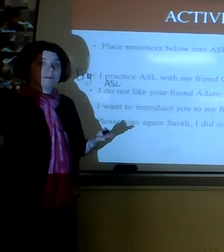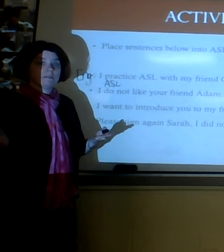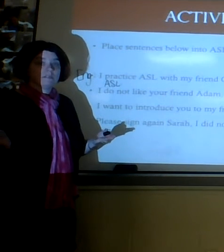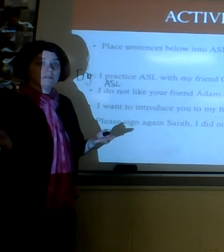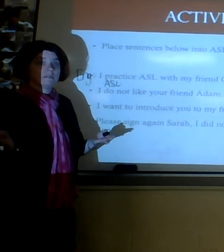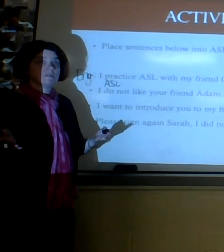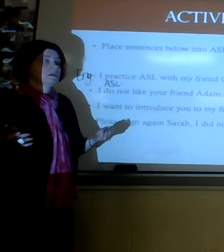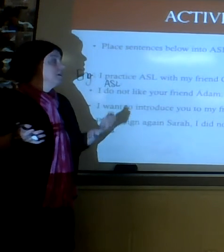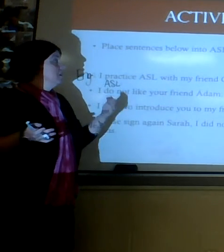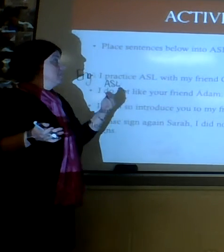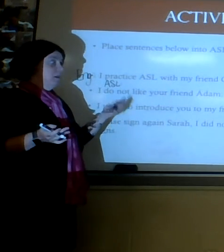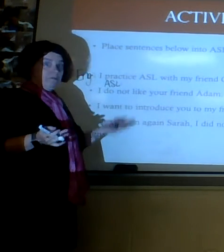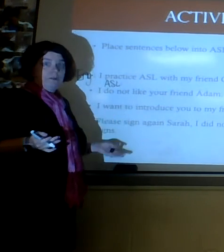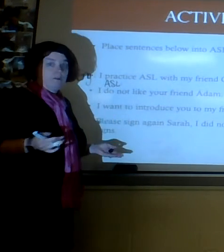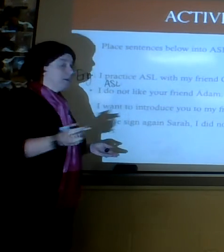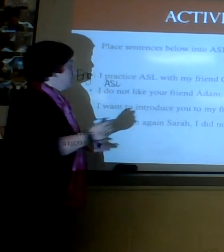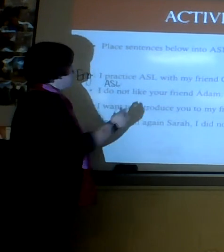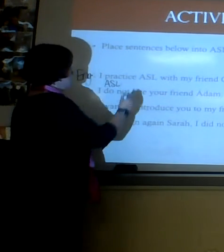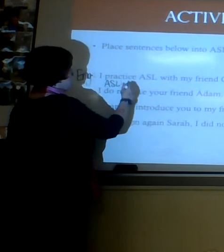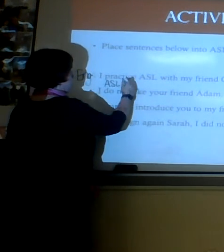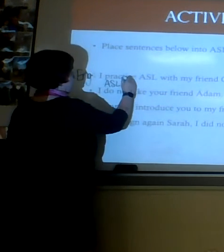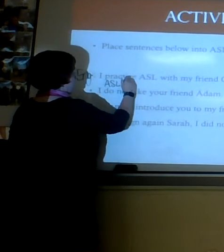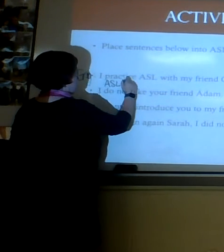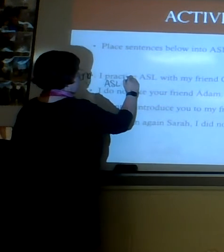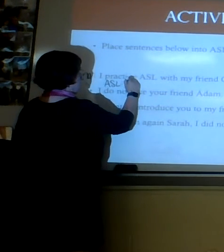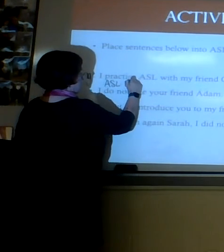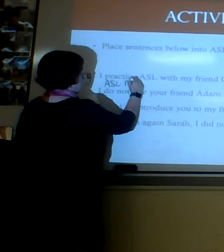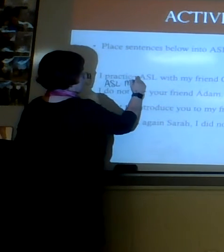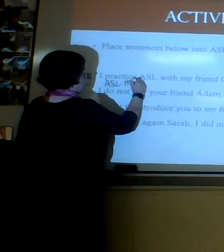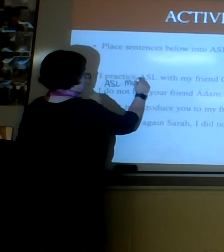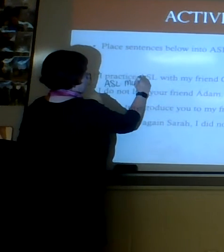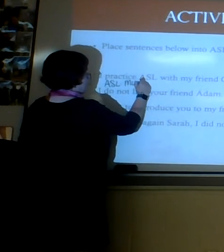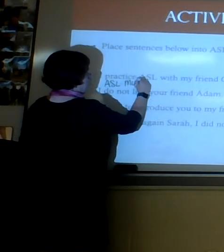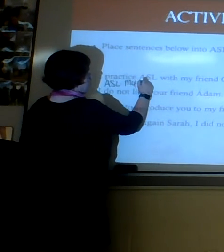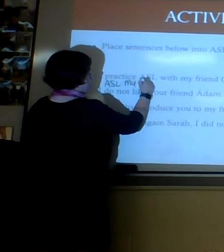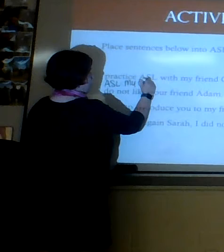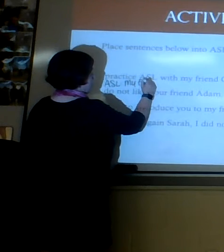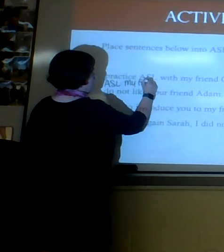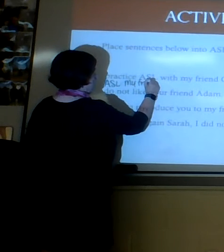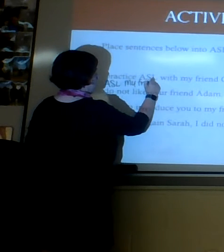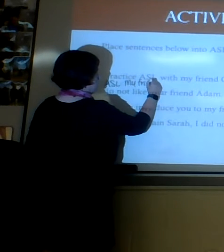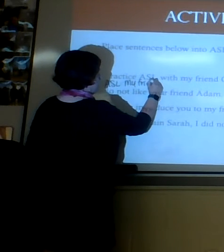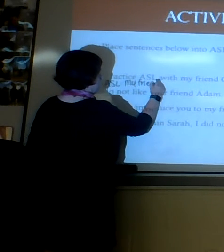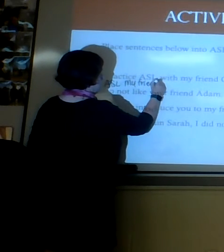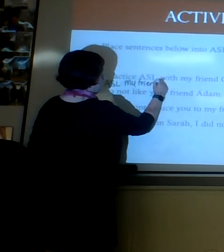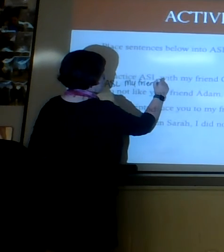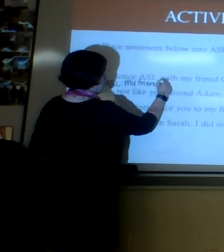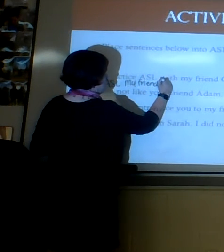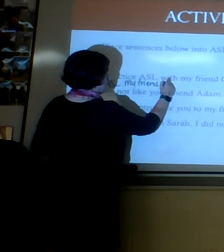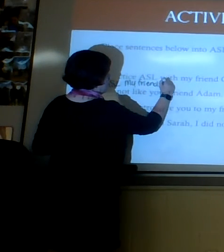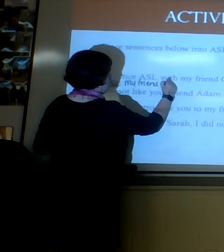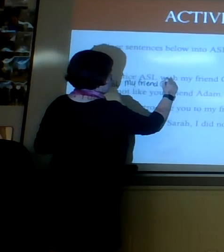of the sentence? My friend Grace. Okay, my friend